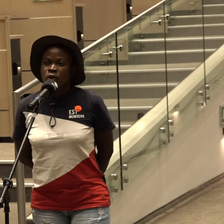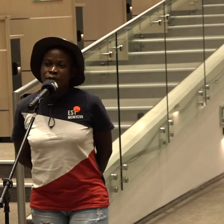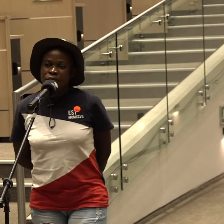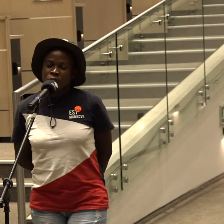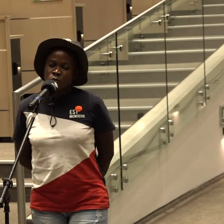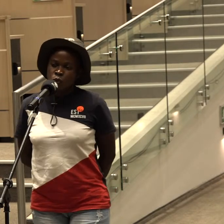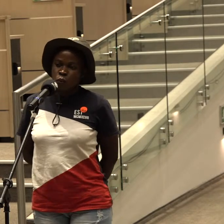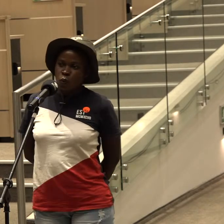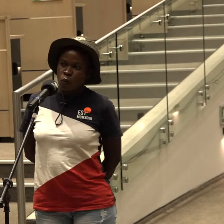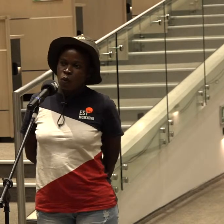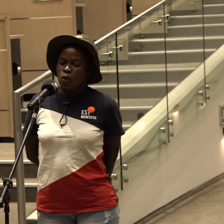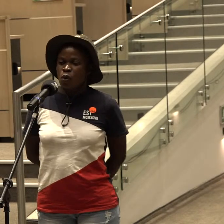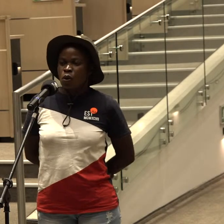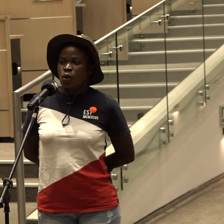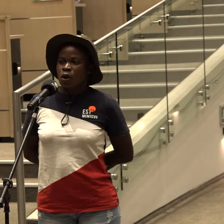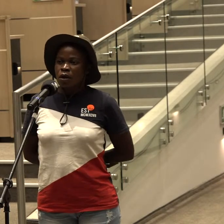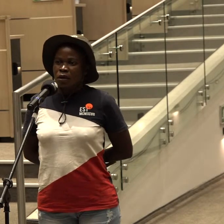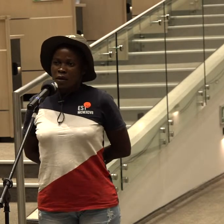foreign